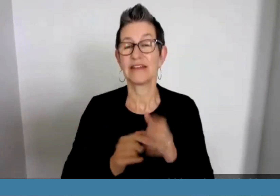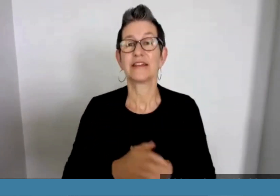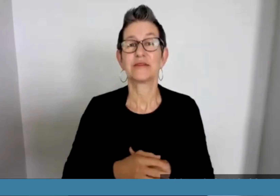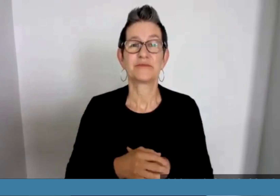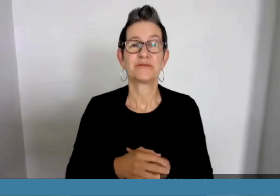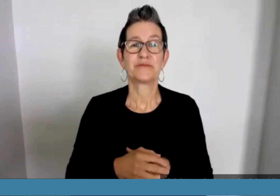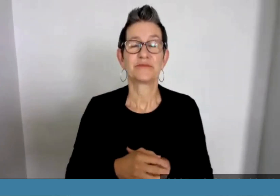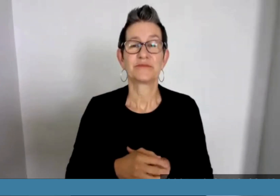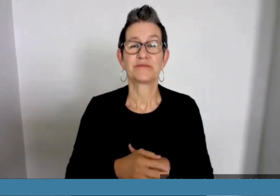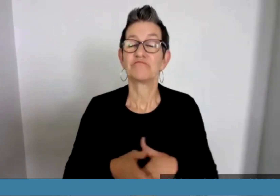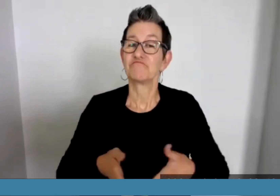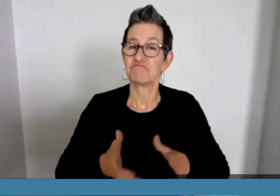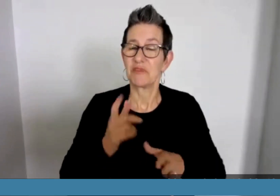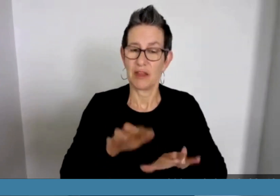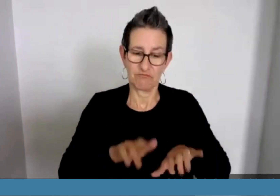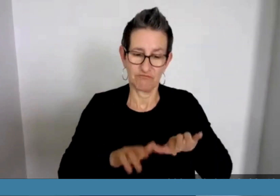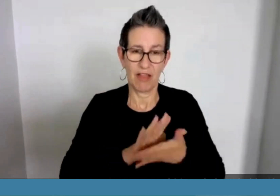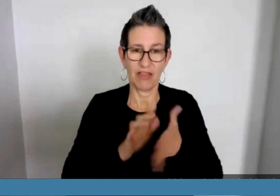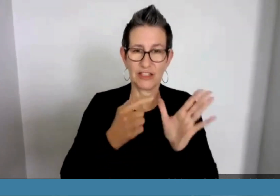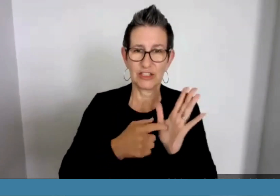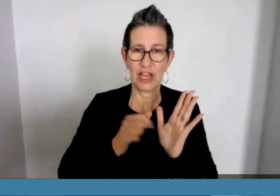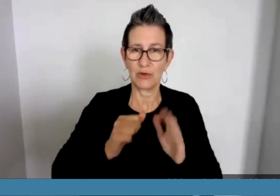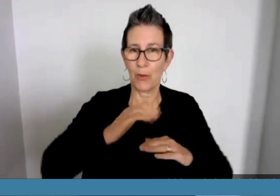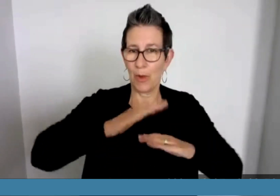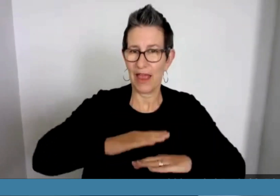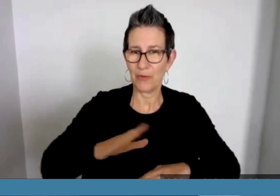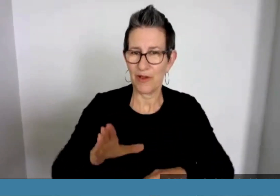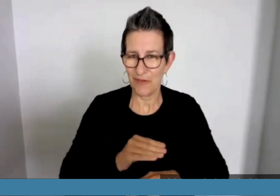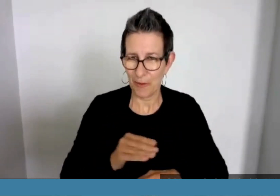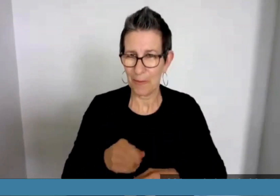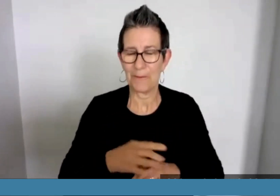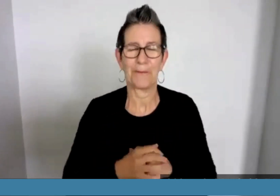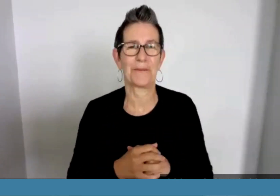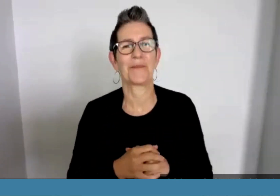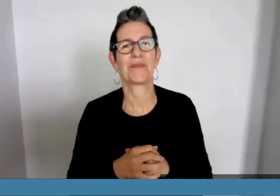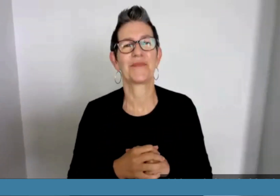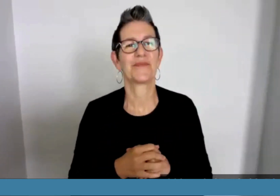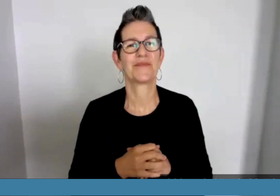to acknowledge in the chat the lands you are joining from today.